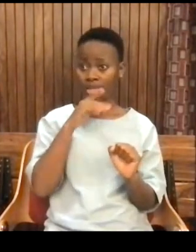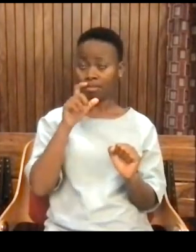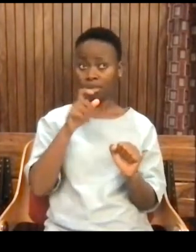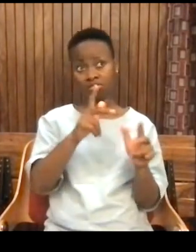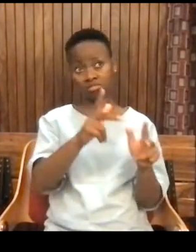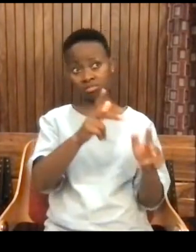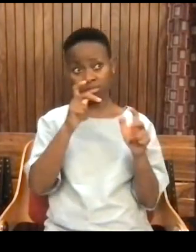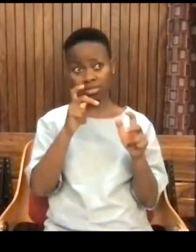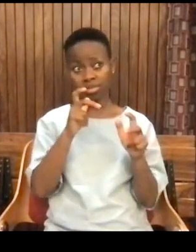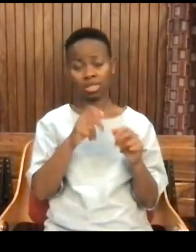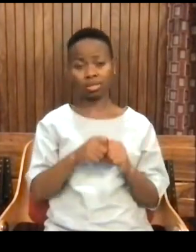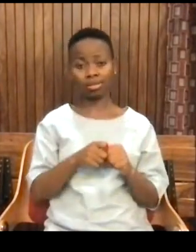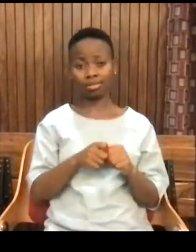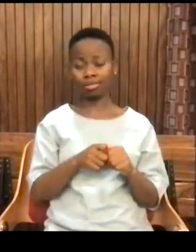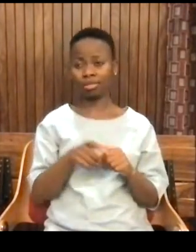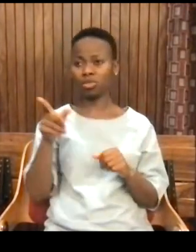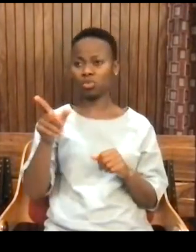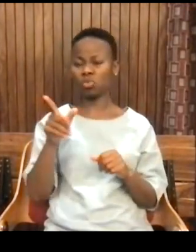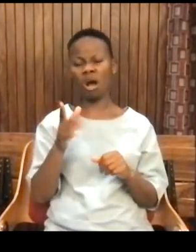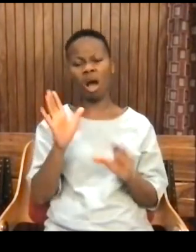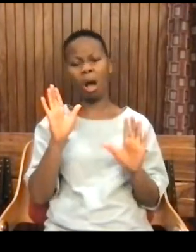So you may say, no, we're not going to do that.